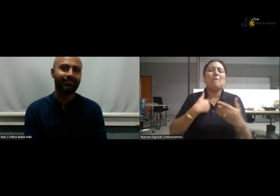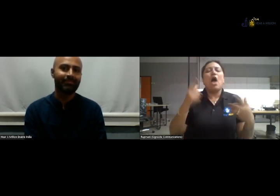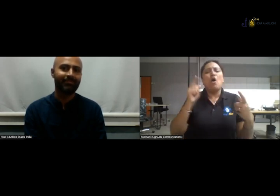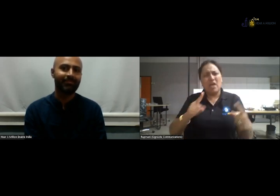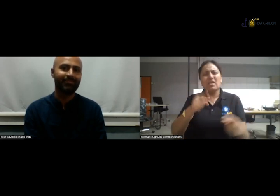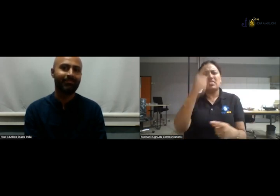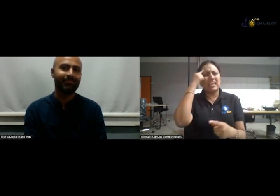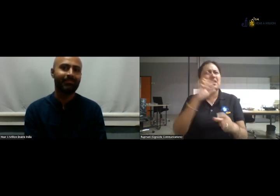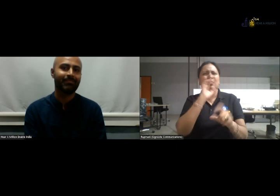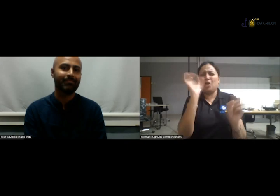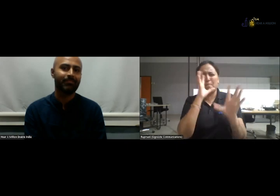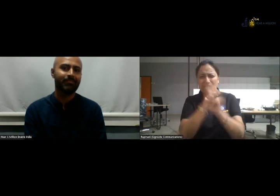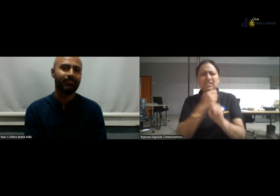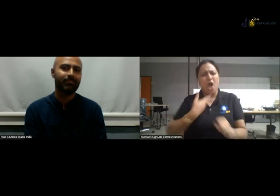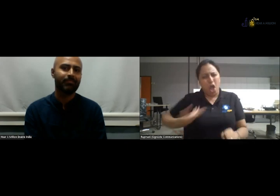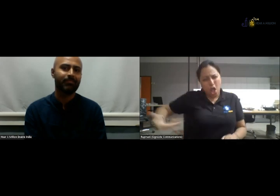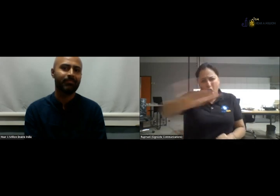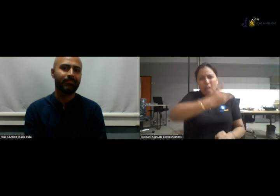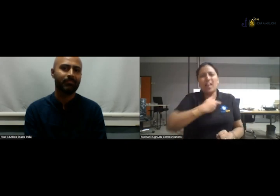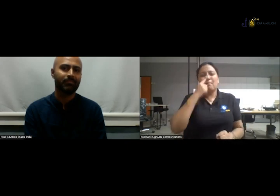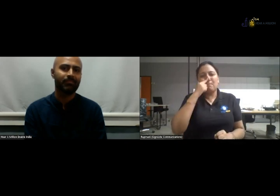what she always used to tell me.